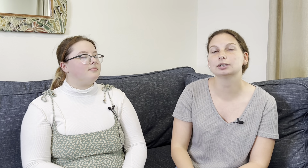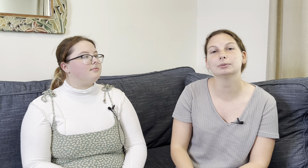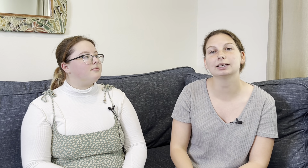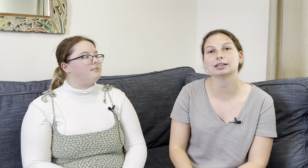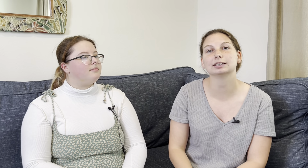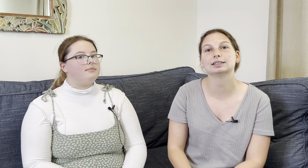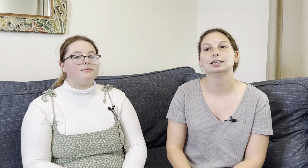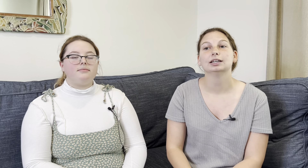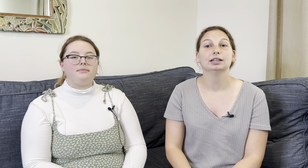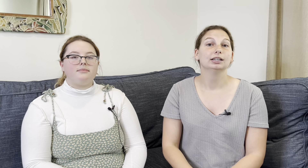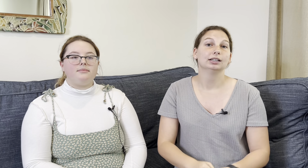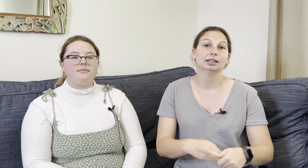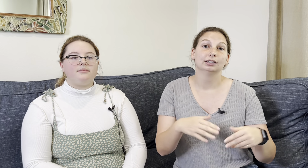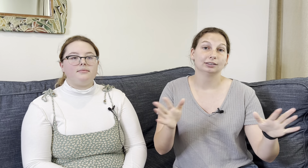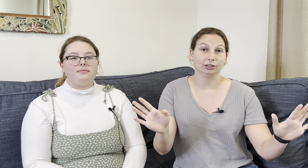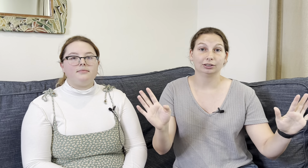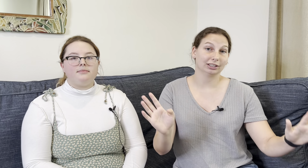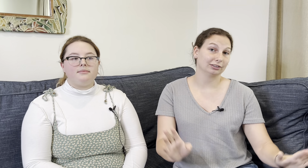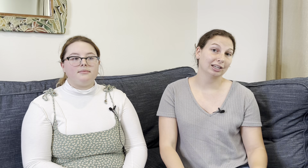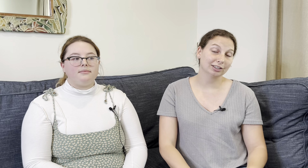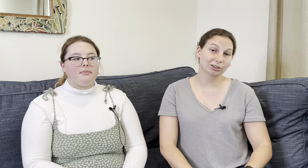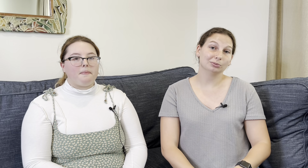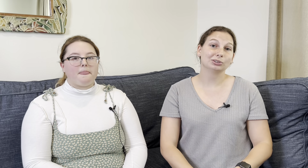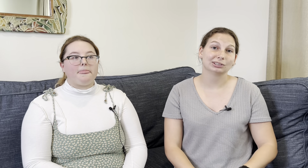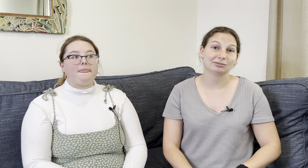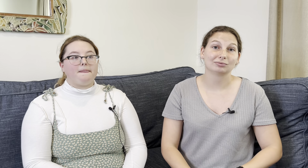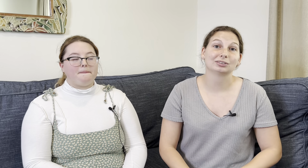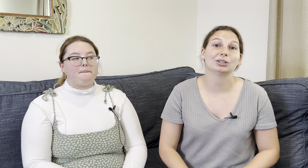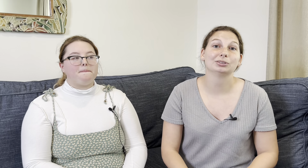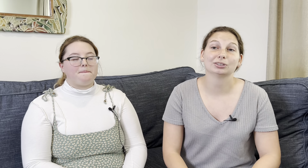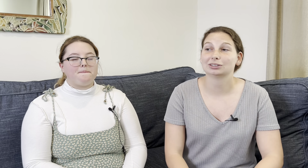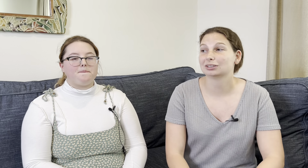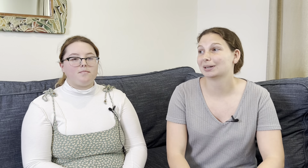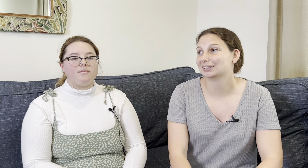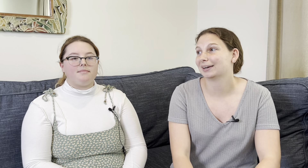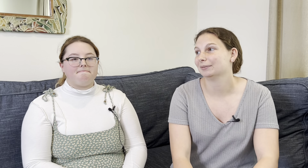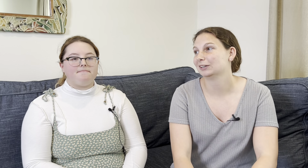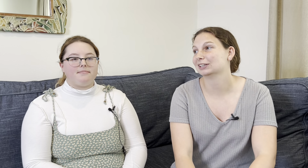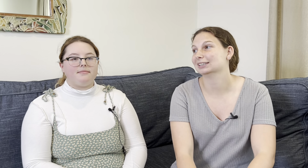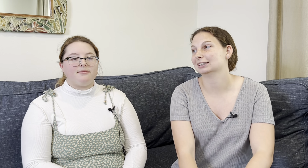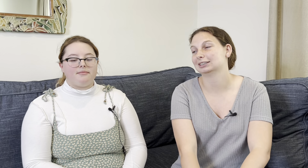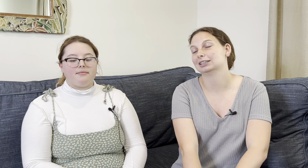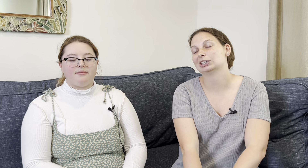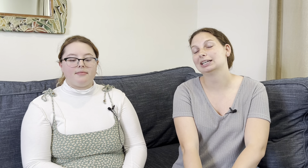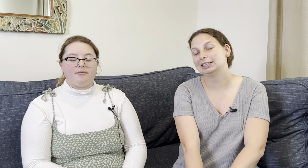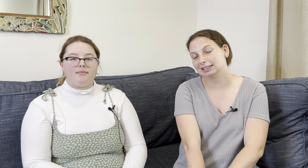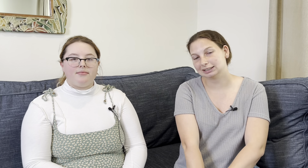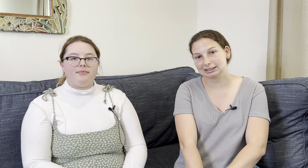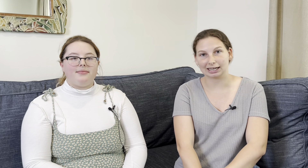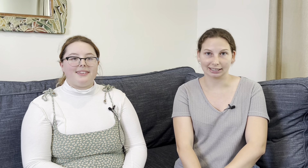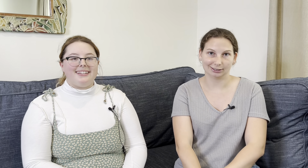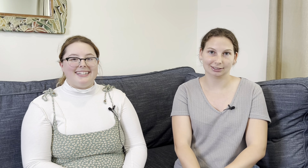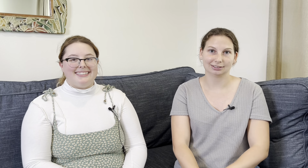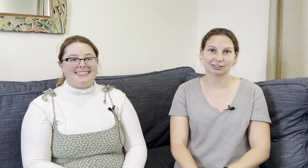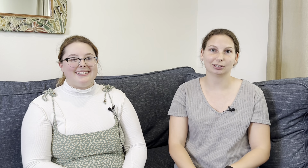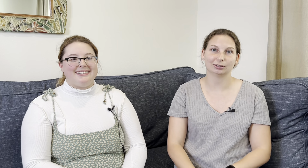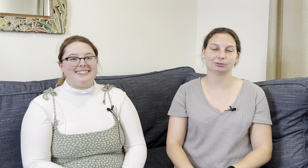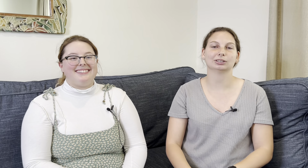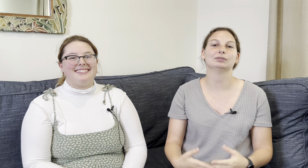my kids, you get tantrums closer to bedtime because they're cranky and they're tired. So for them to just